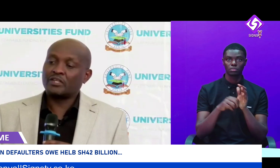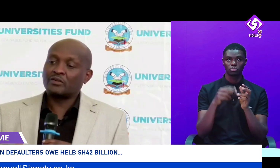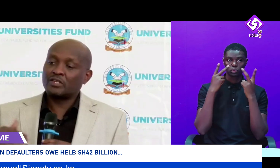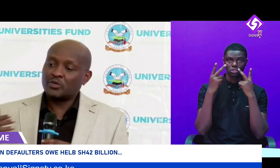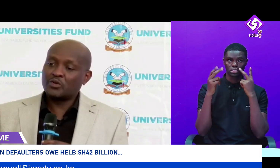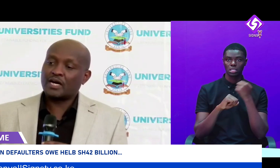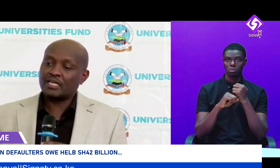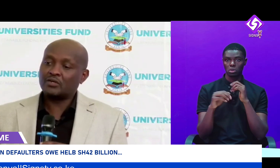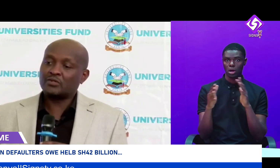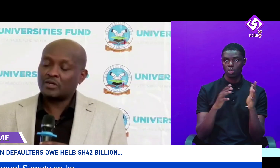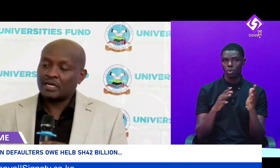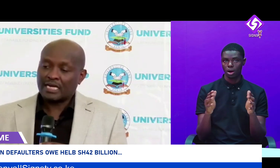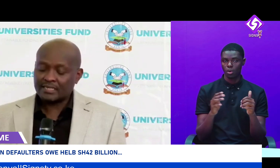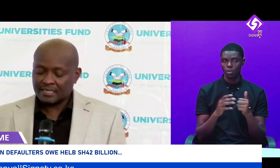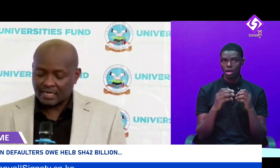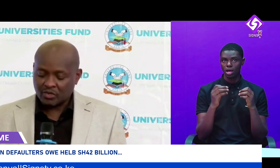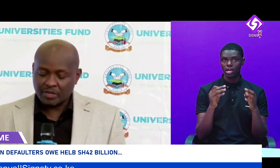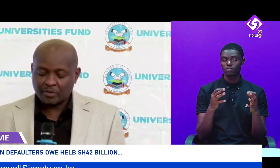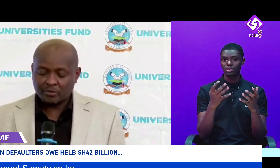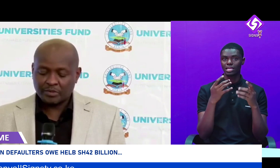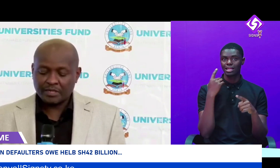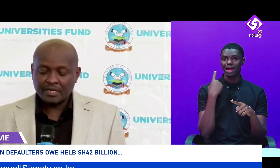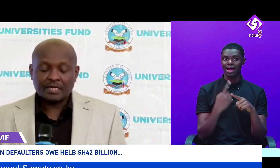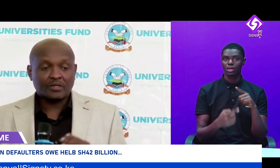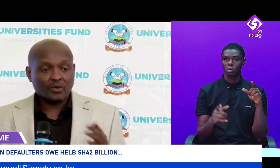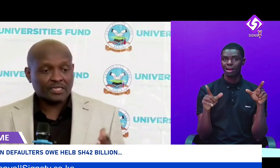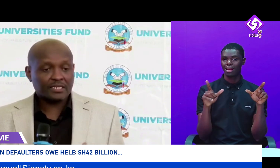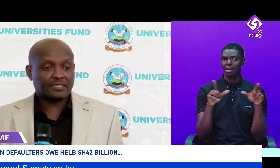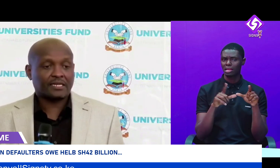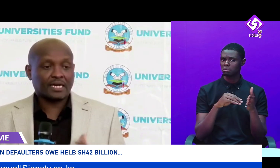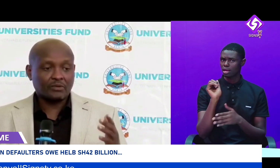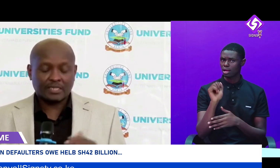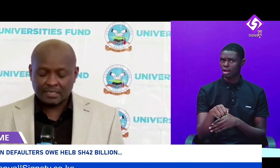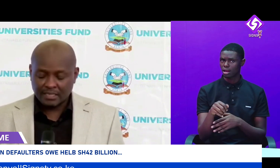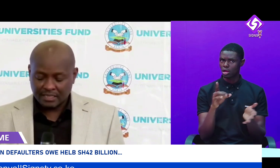you renew your annual license, can you be able to pay? Doctors and accountants the same.